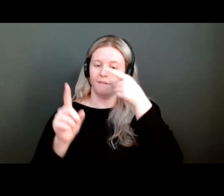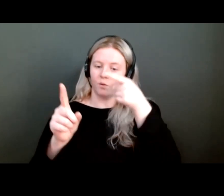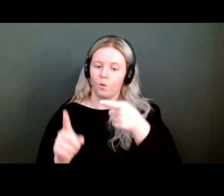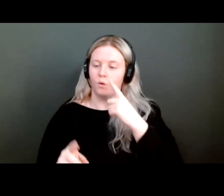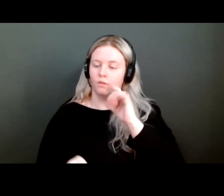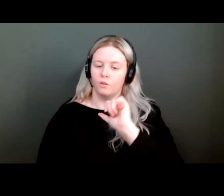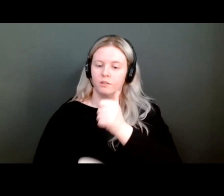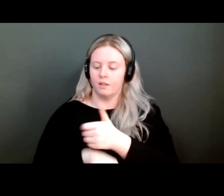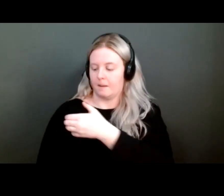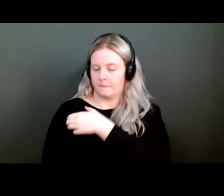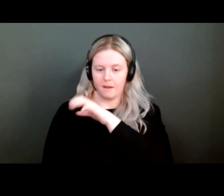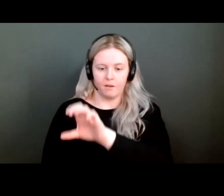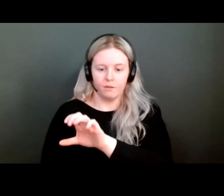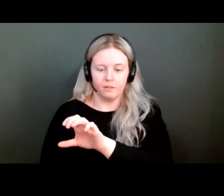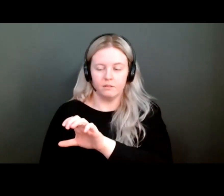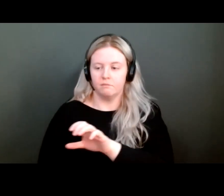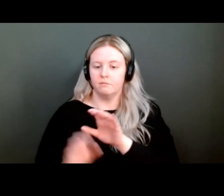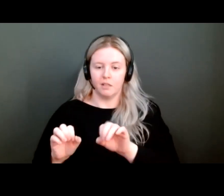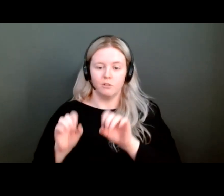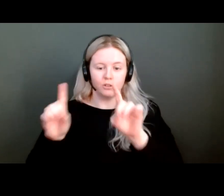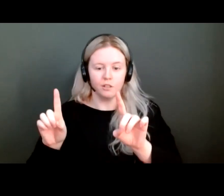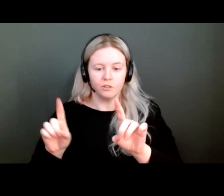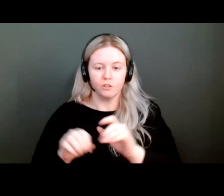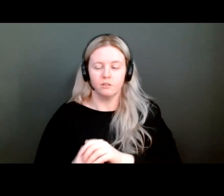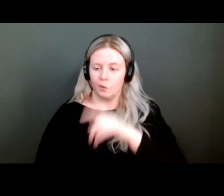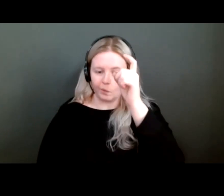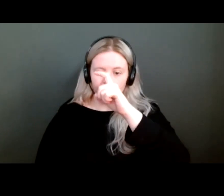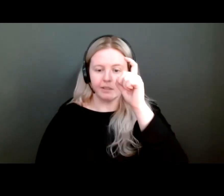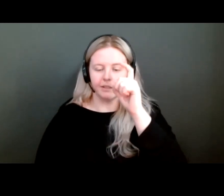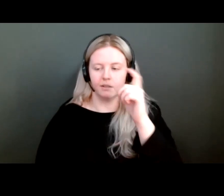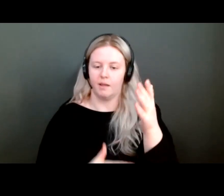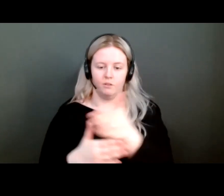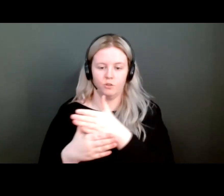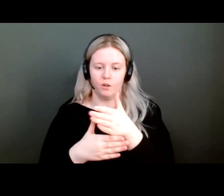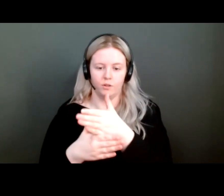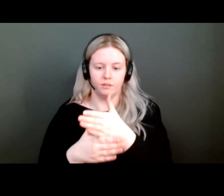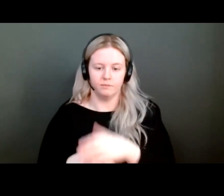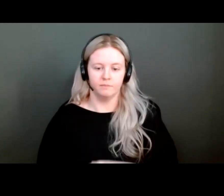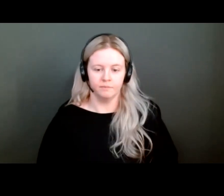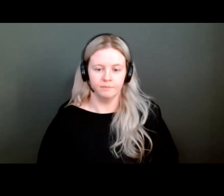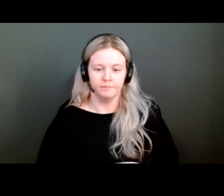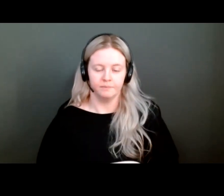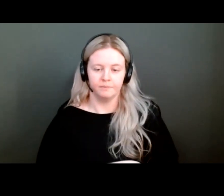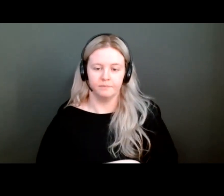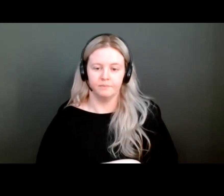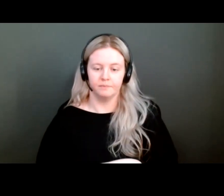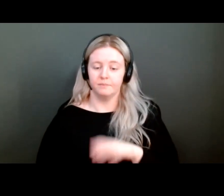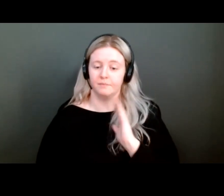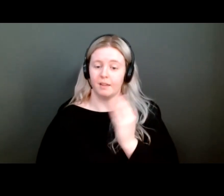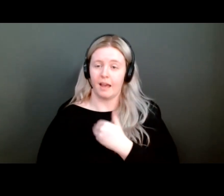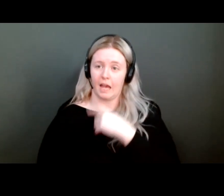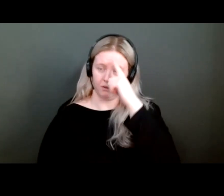empowerment, education, wisdom, and sharing. A vision that together we